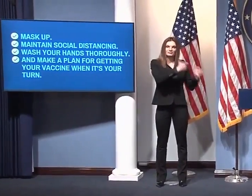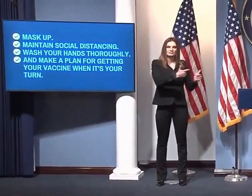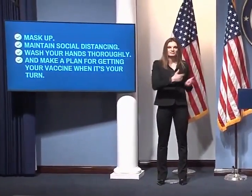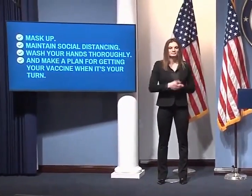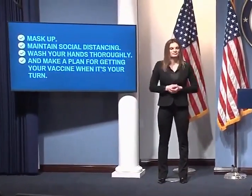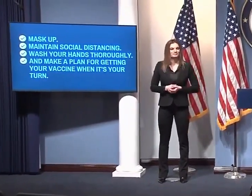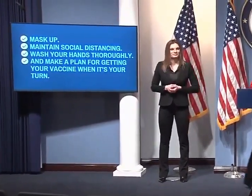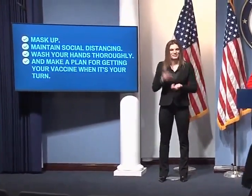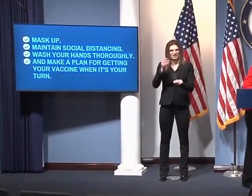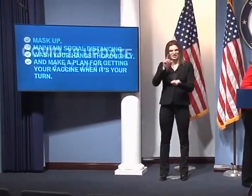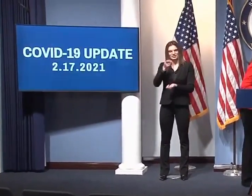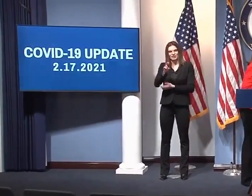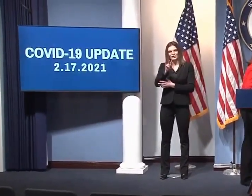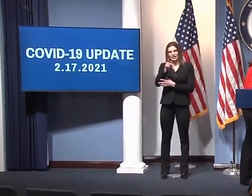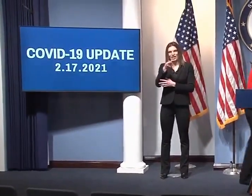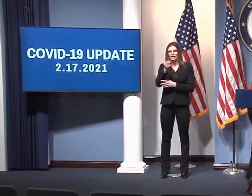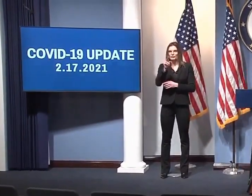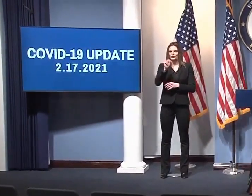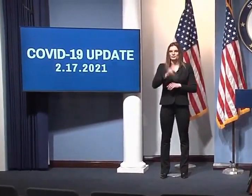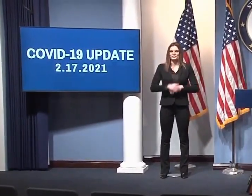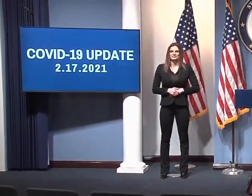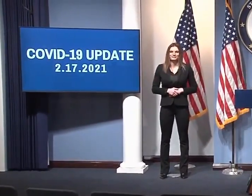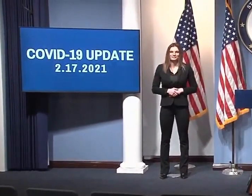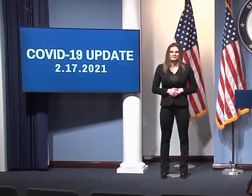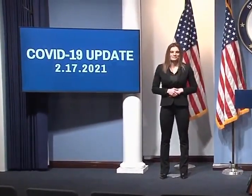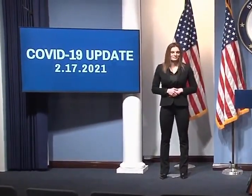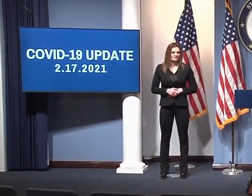over to Dr. Khaldun.